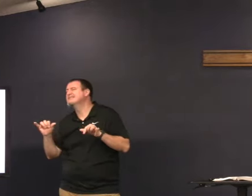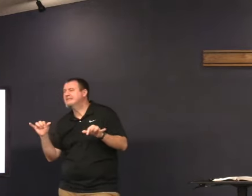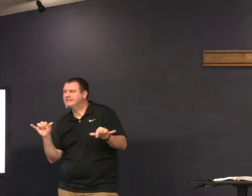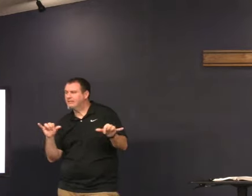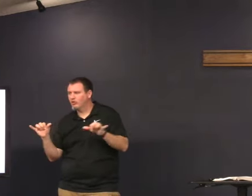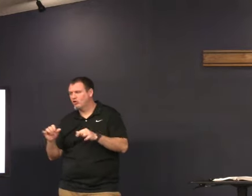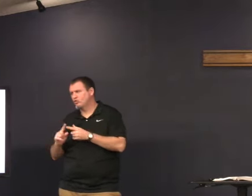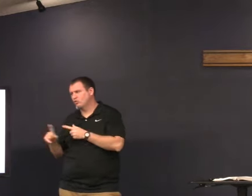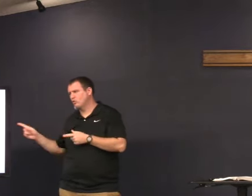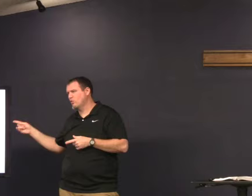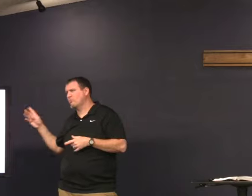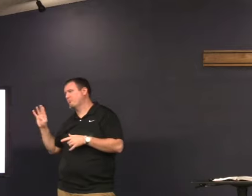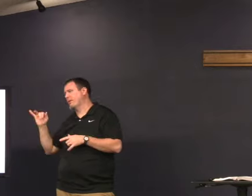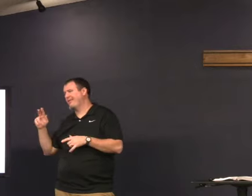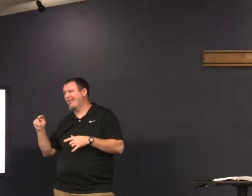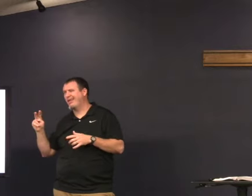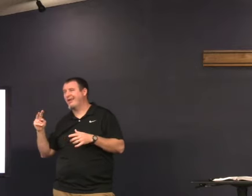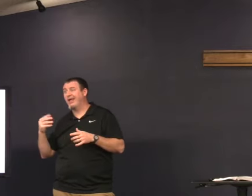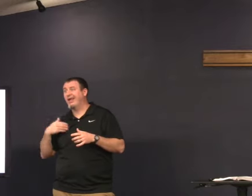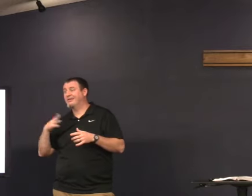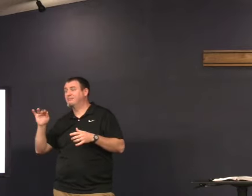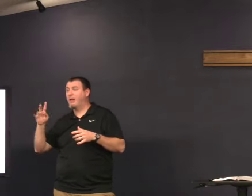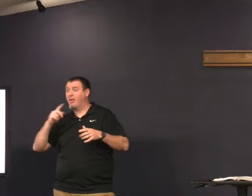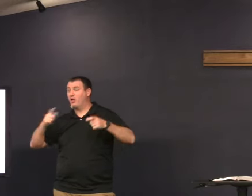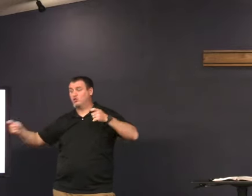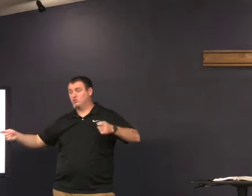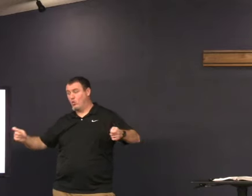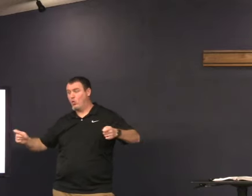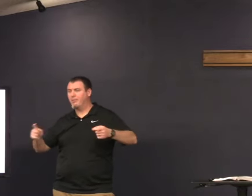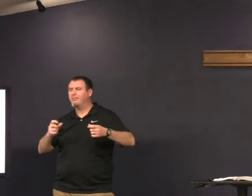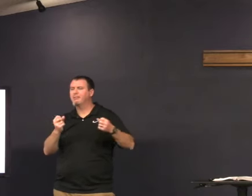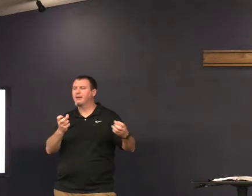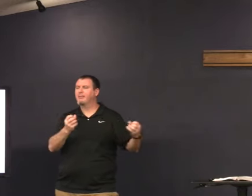technically similar to Babylon,